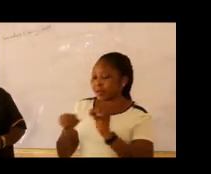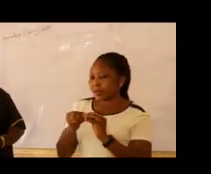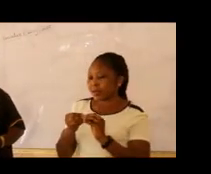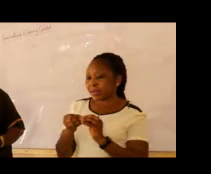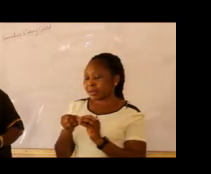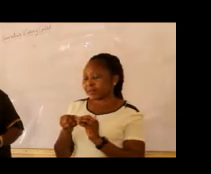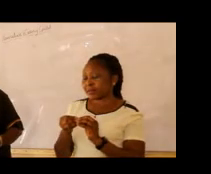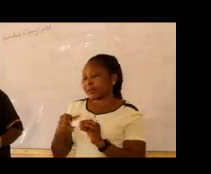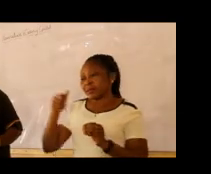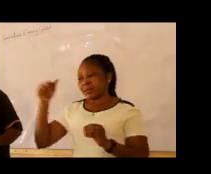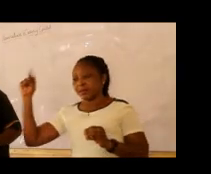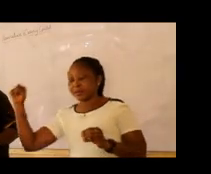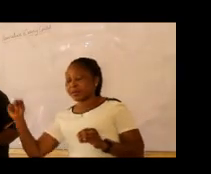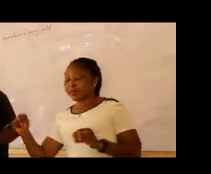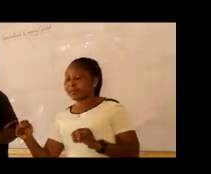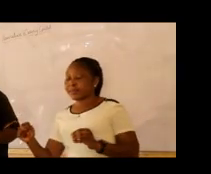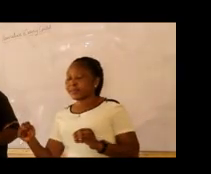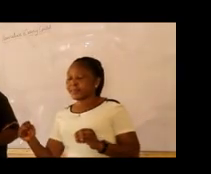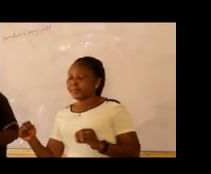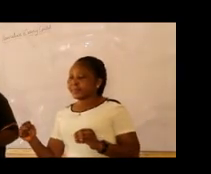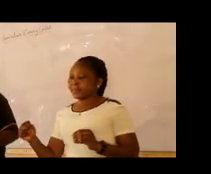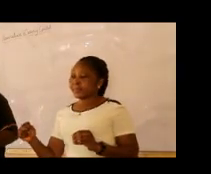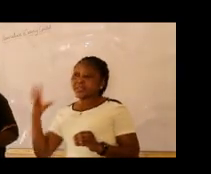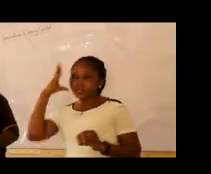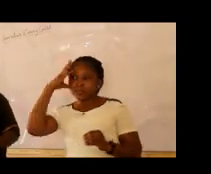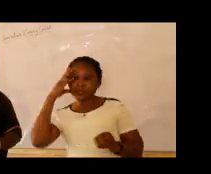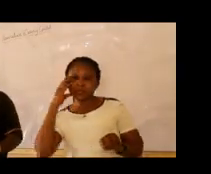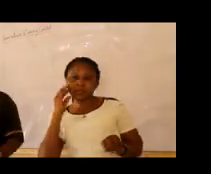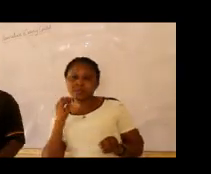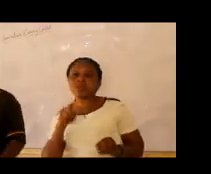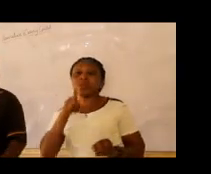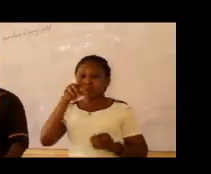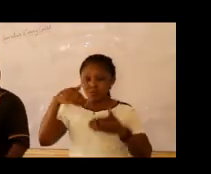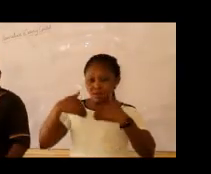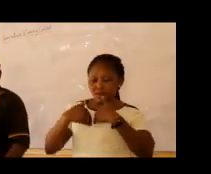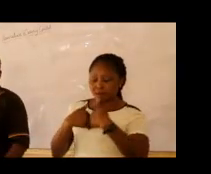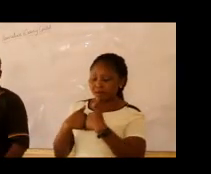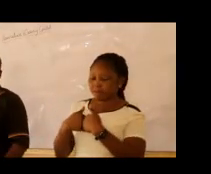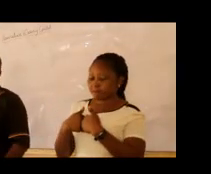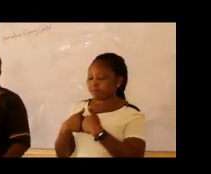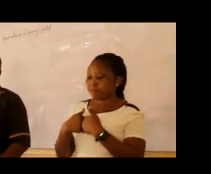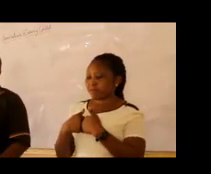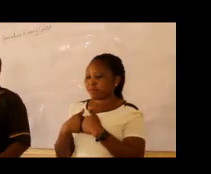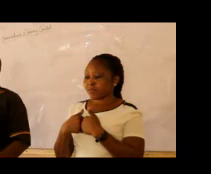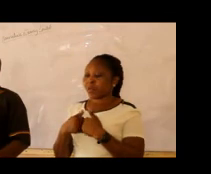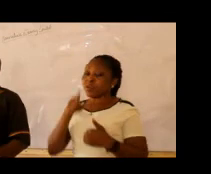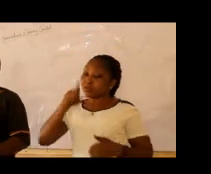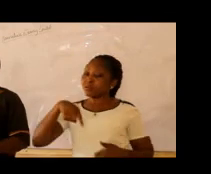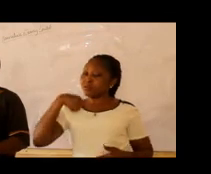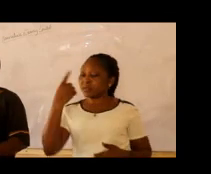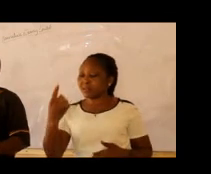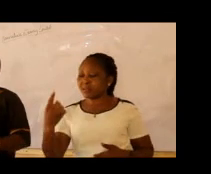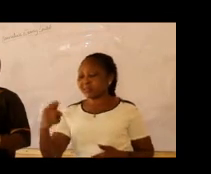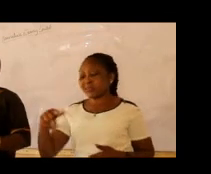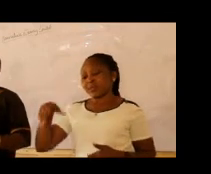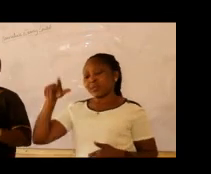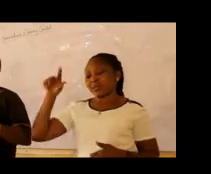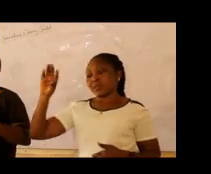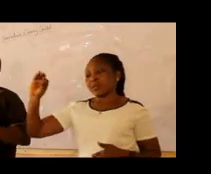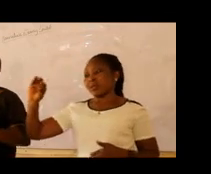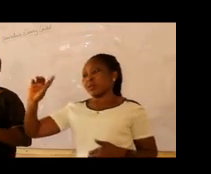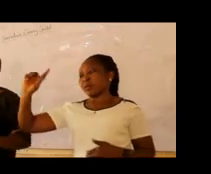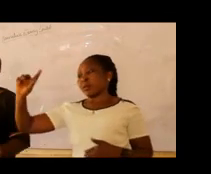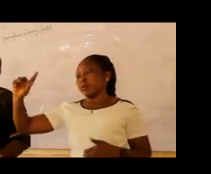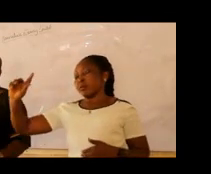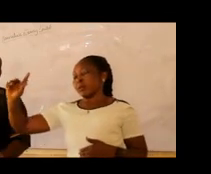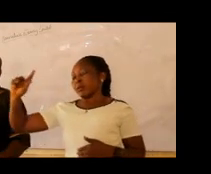an experience you have had. You say, the other time the